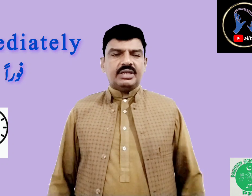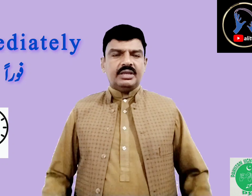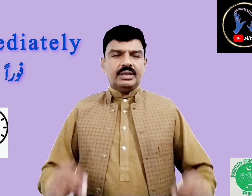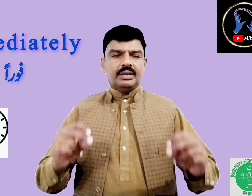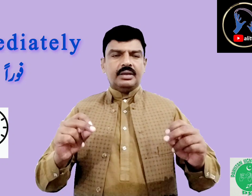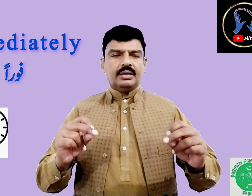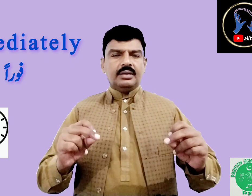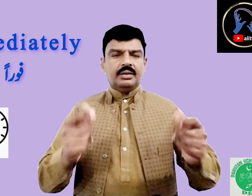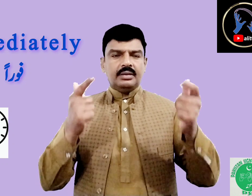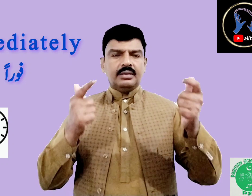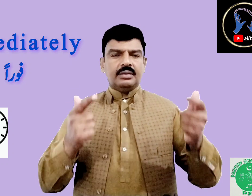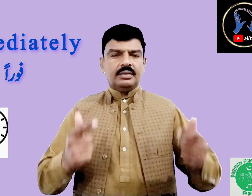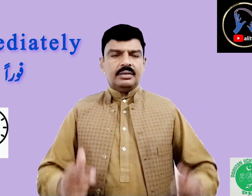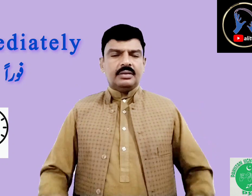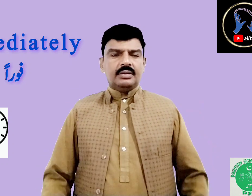immediately,